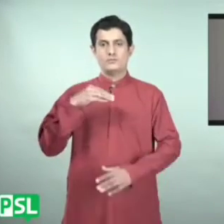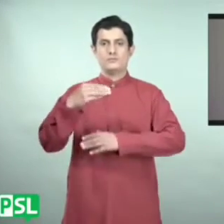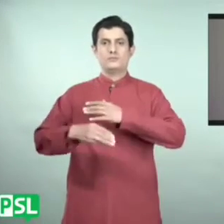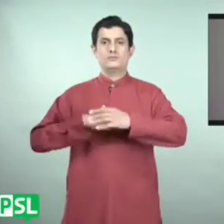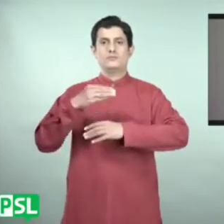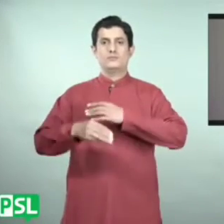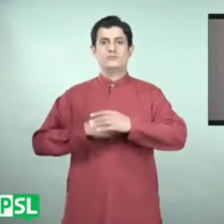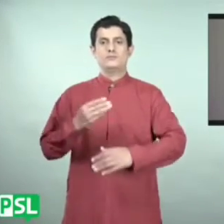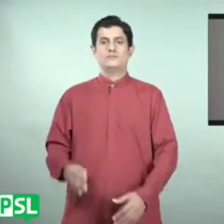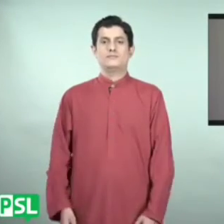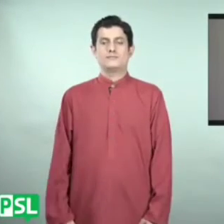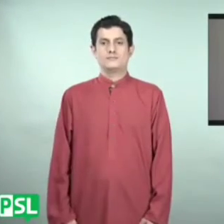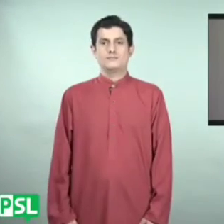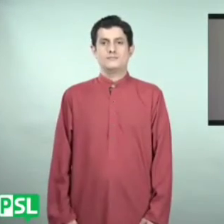toilet roll,